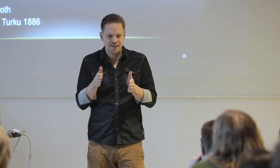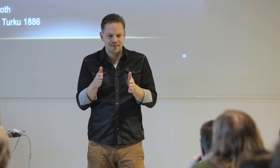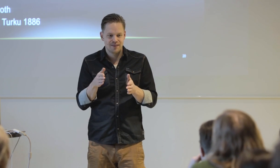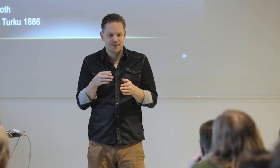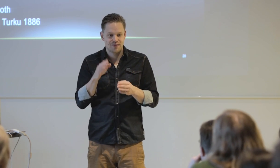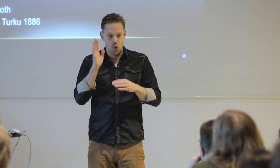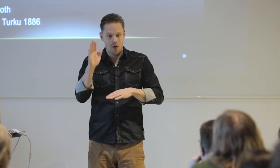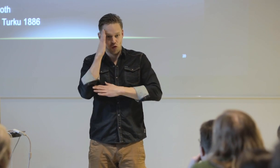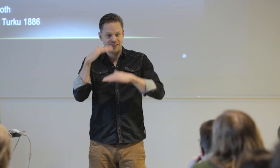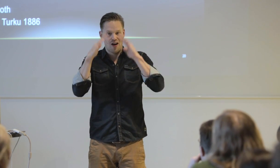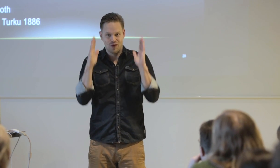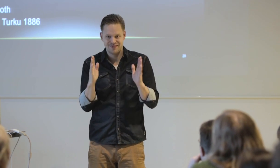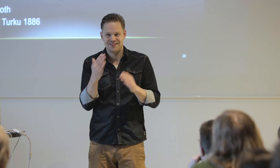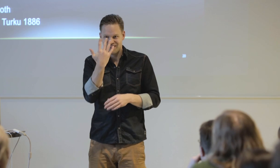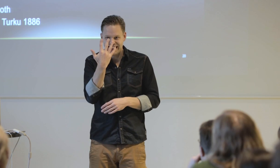And that was at his own home, in his